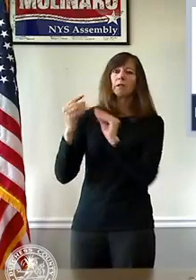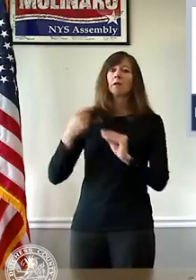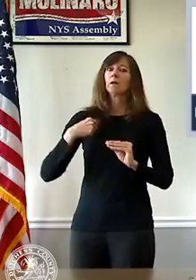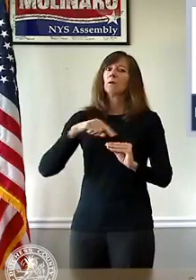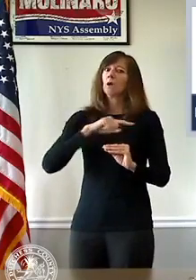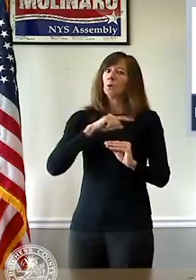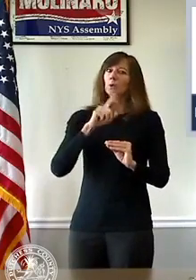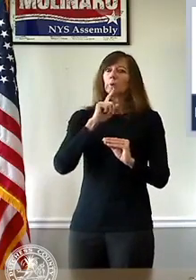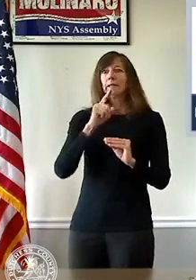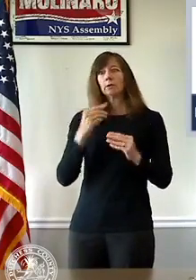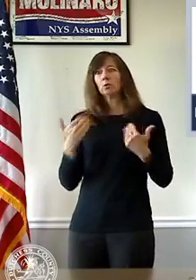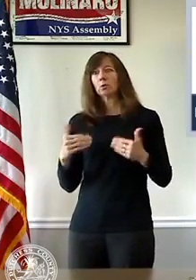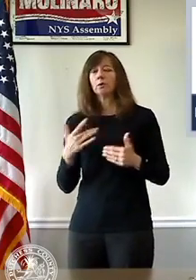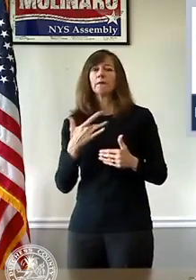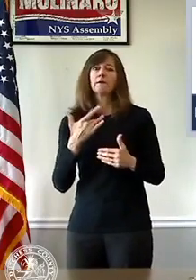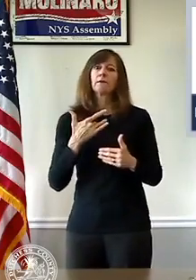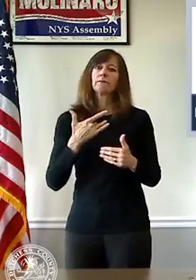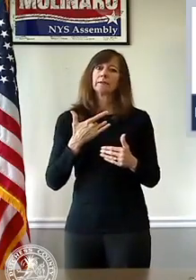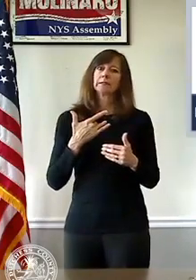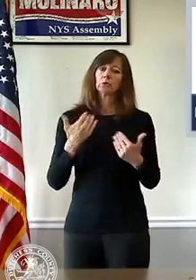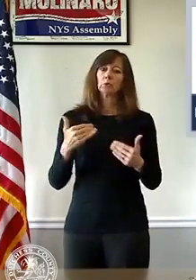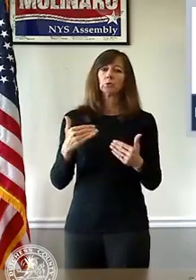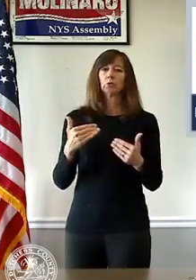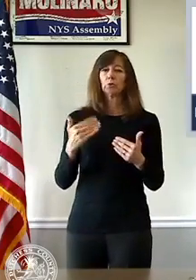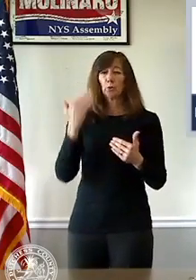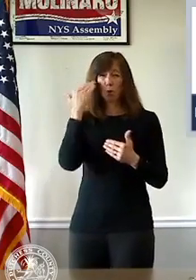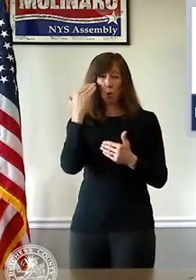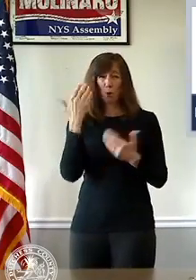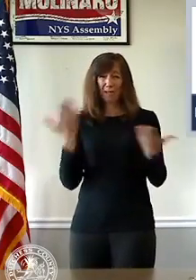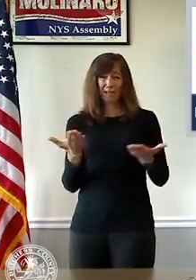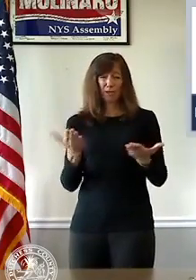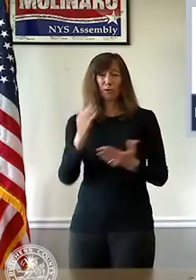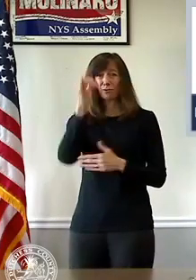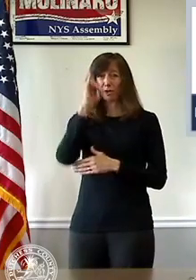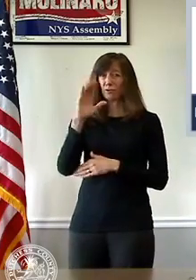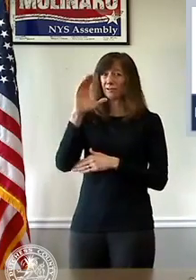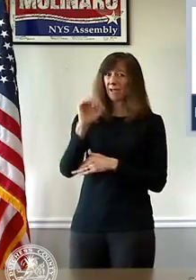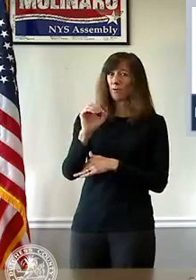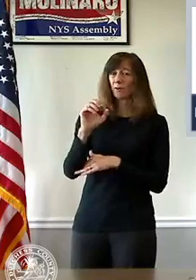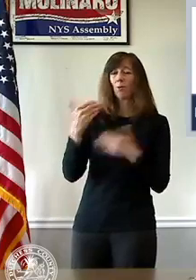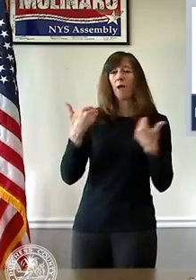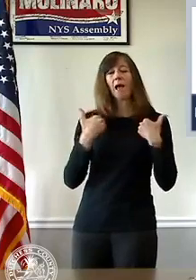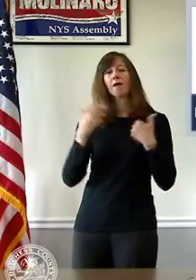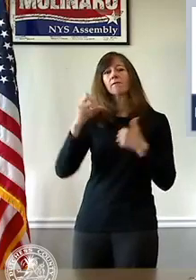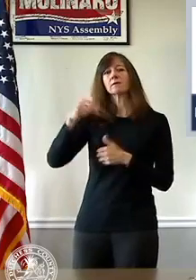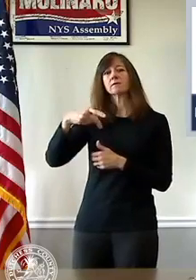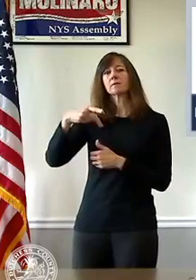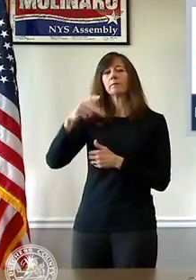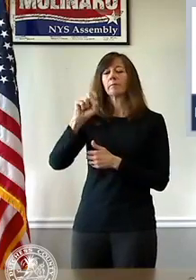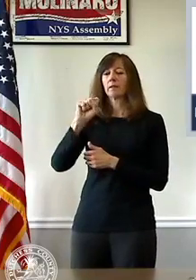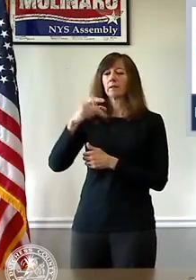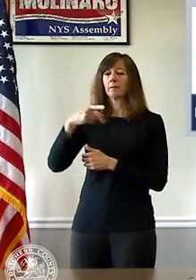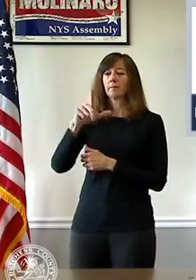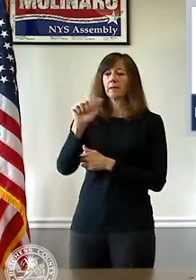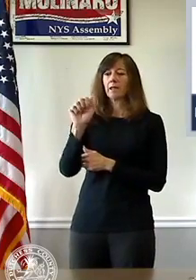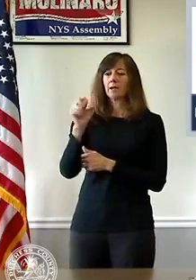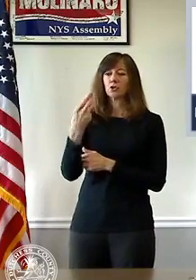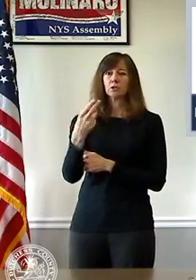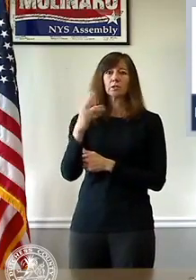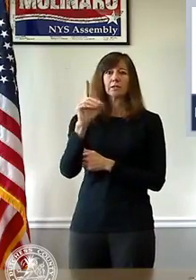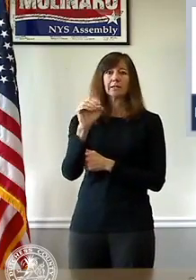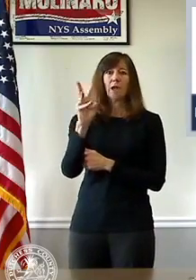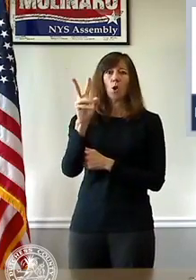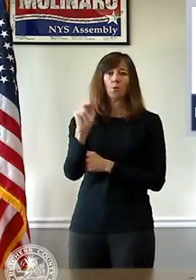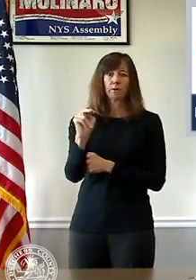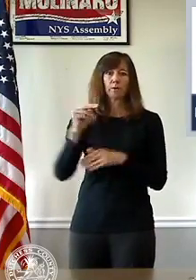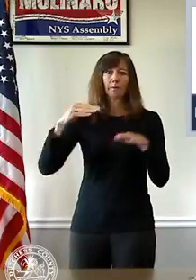in Dutchess County the success and viability of Splashdown Beach. In Ulster County, there's concern regarding Rocking Horse Ranch. And